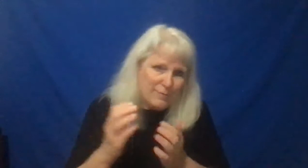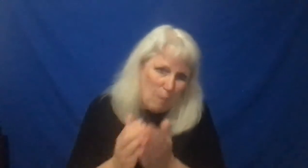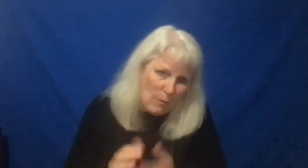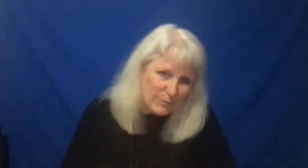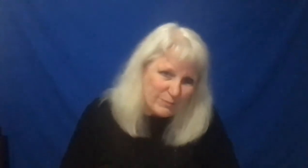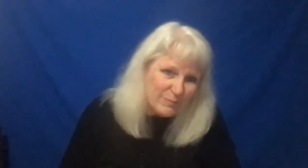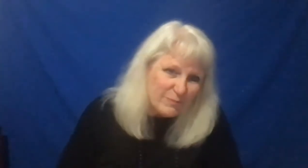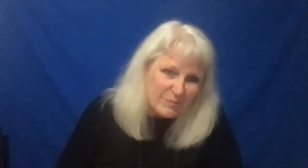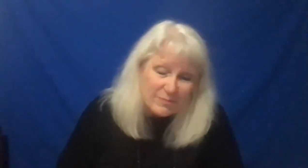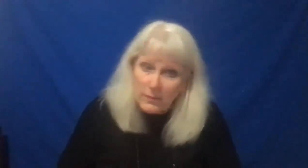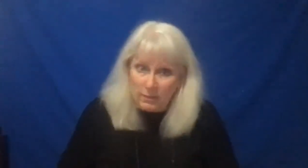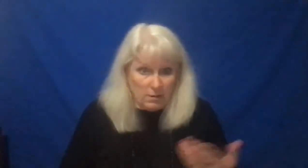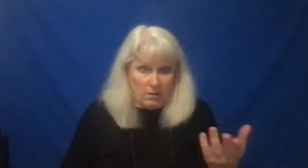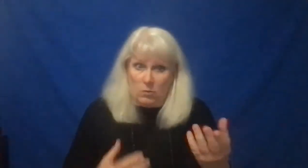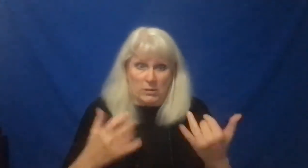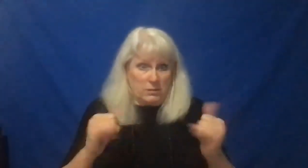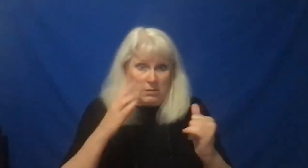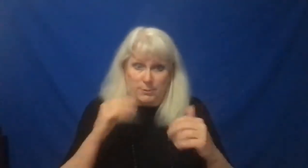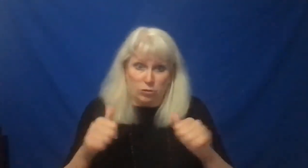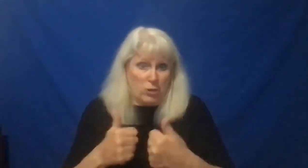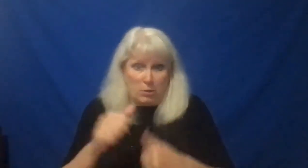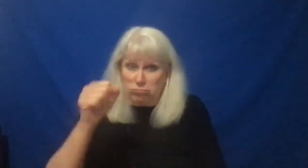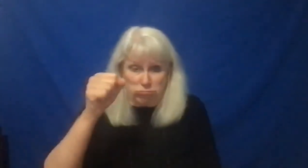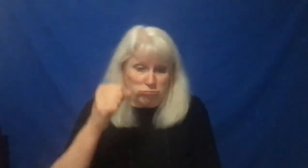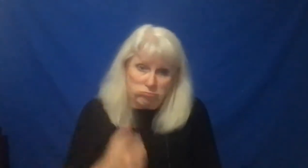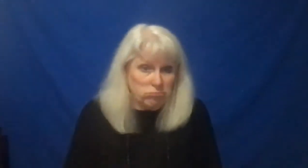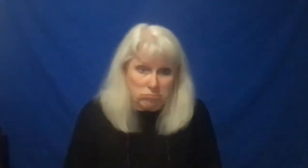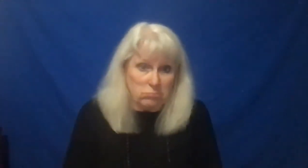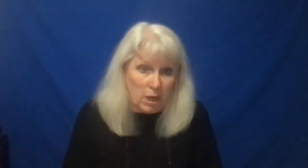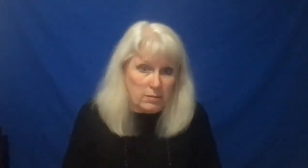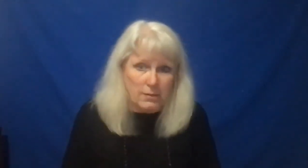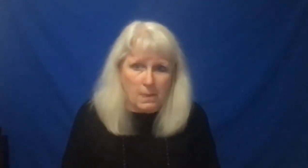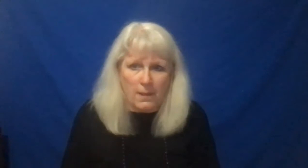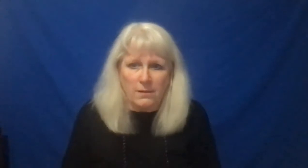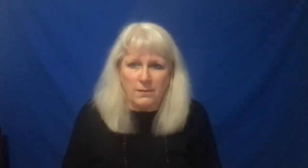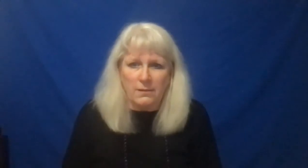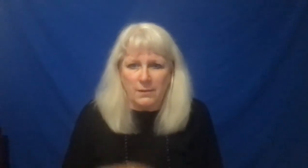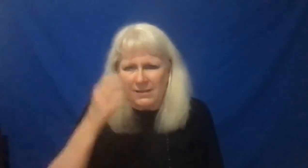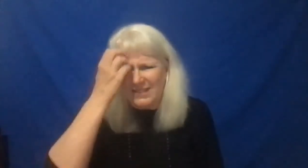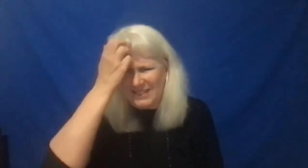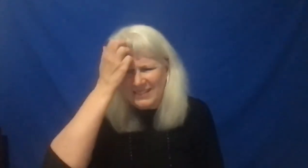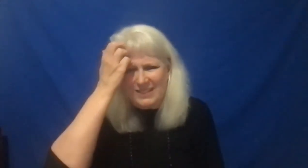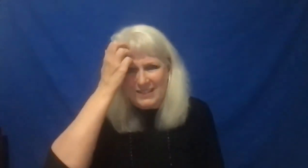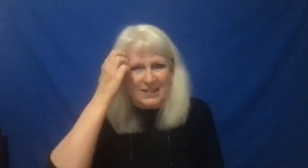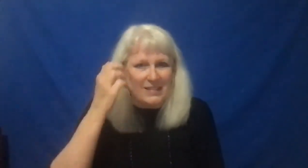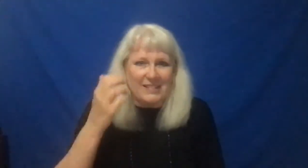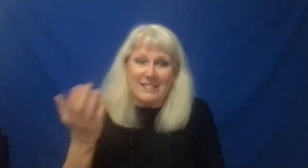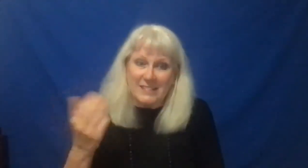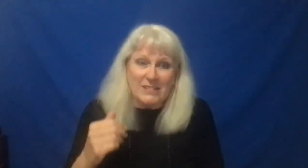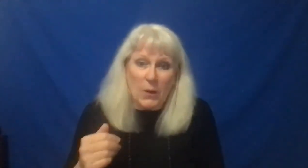that we have. On, on restful waters, we know that that